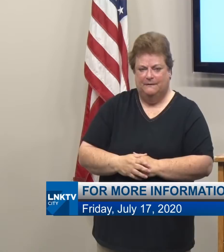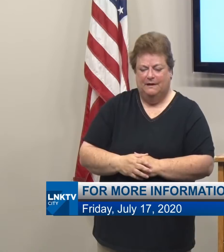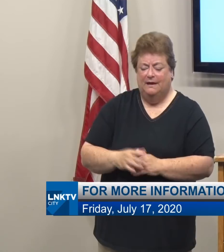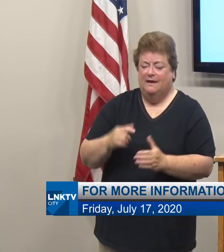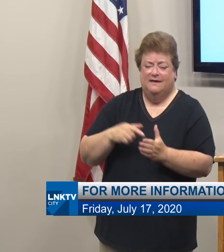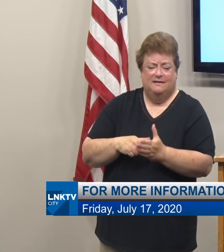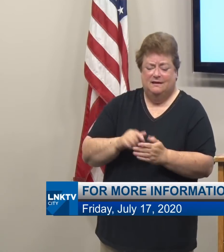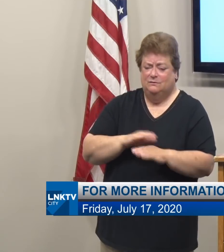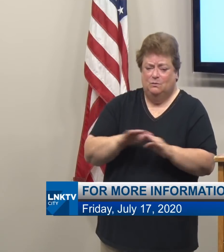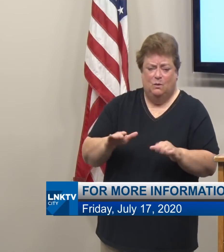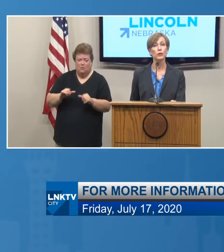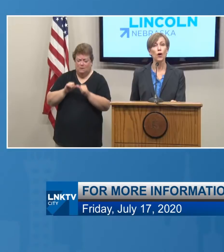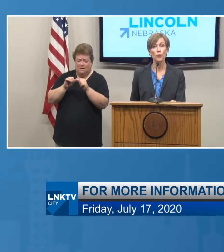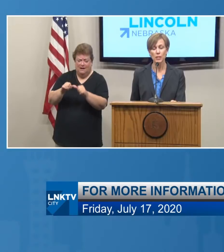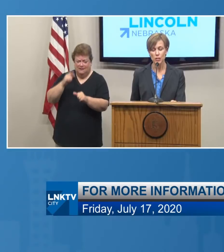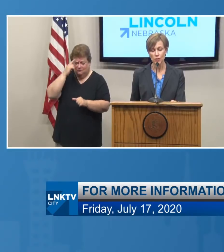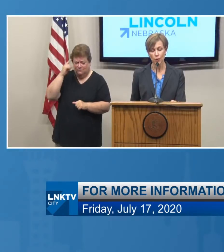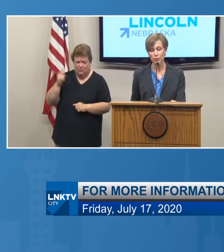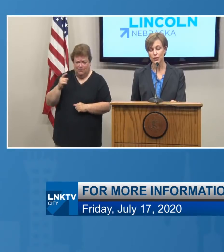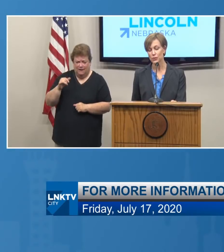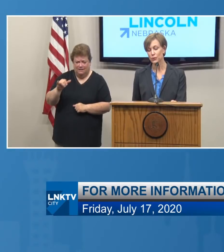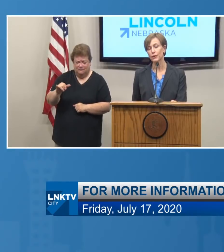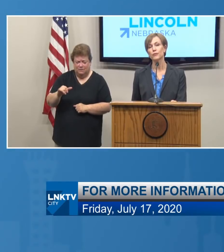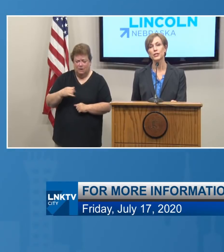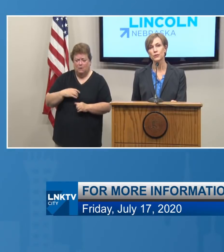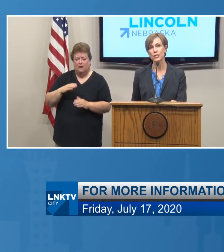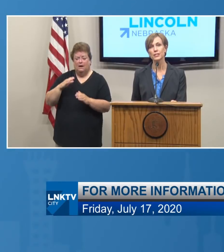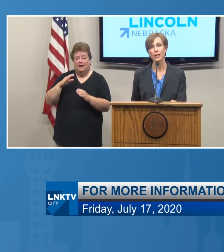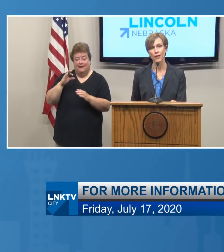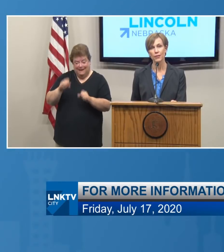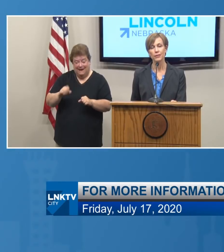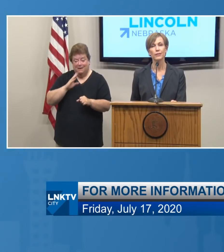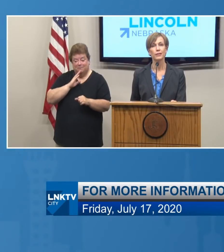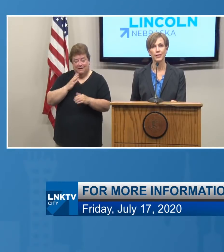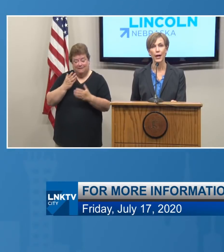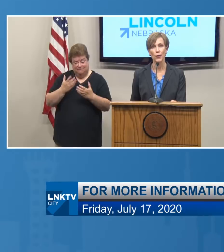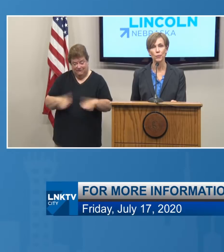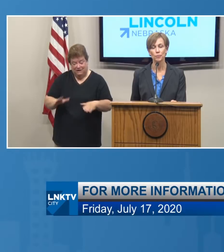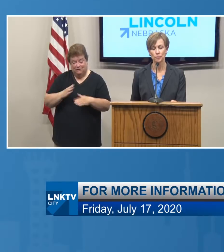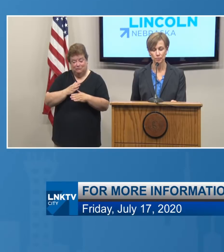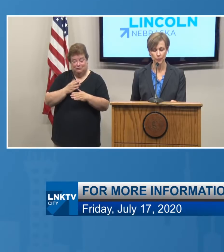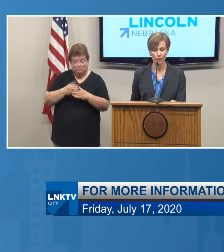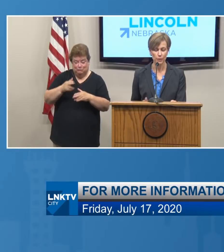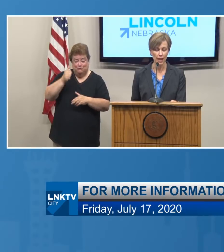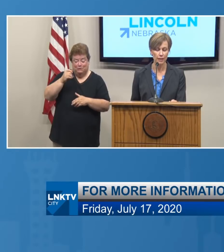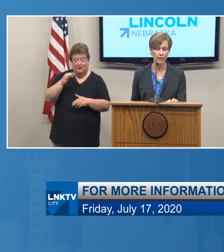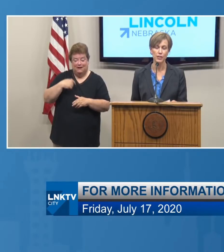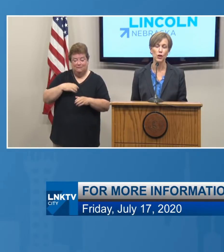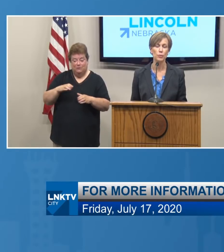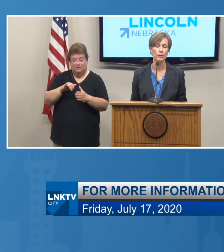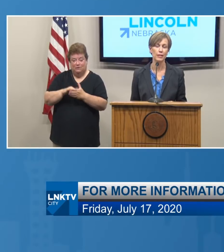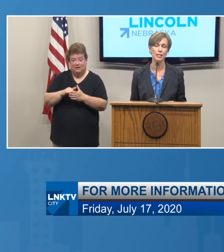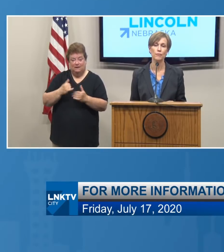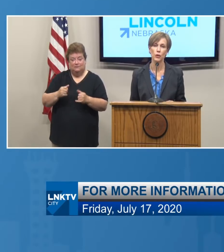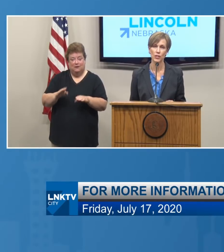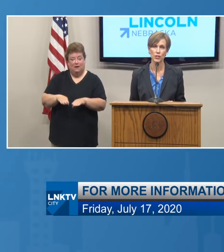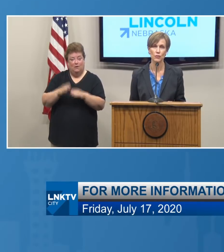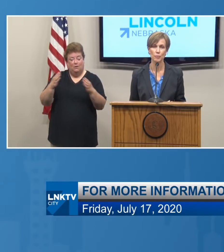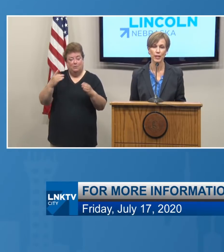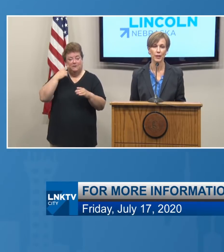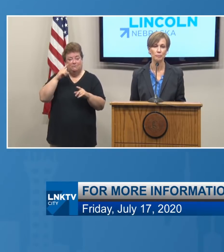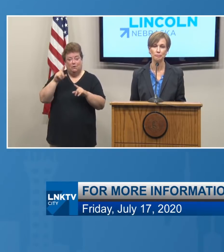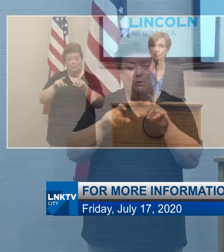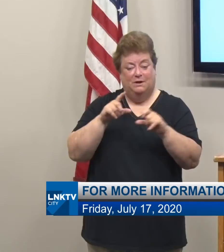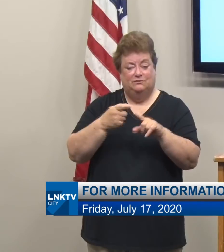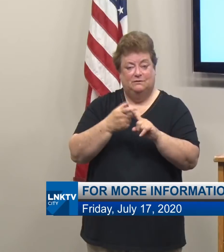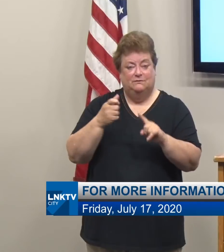last forever. In fact, it will all be over sooner if we do this together now. With that, I'd like to open things up for questions